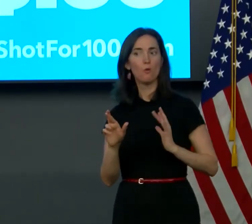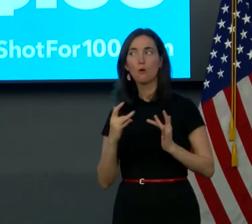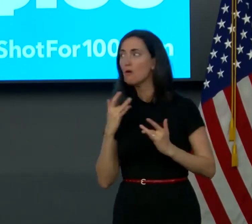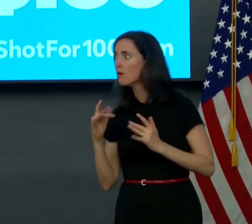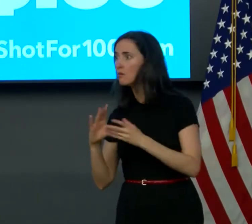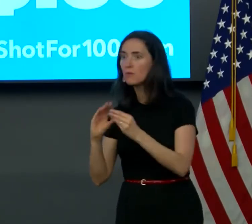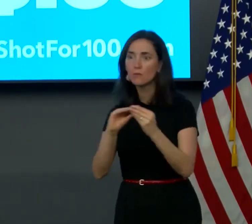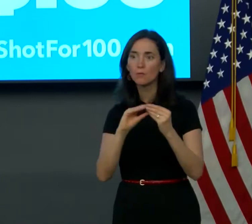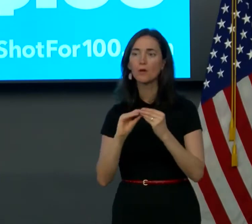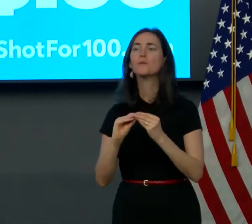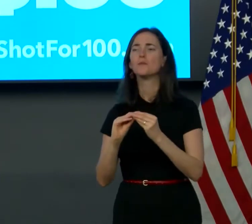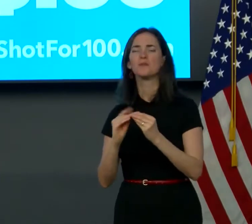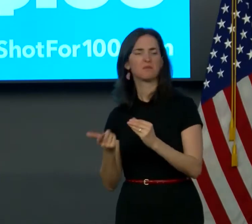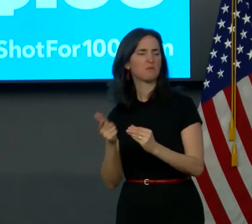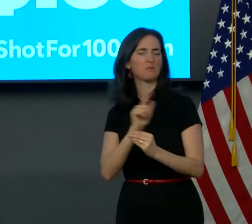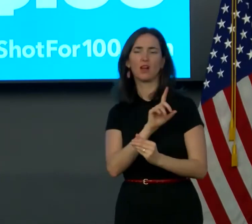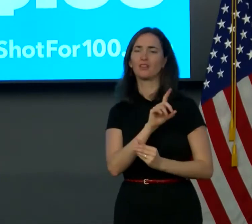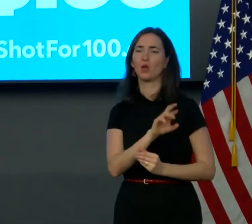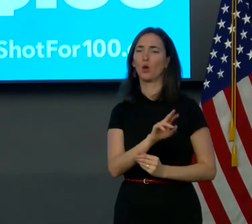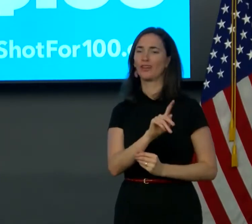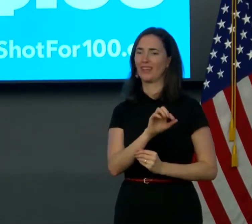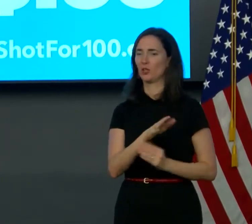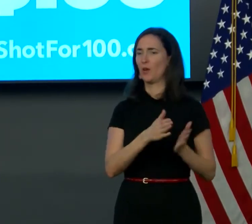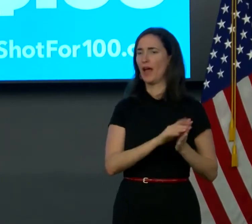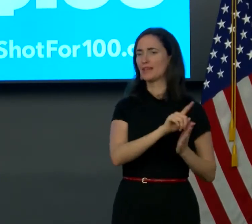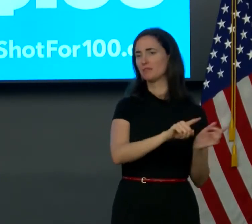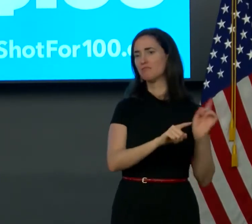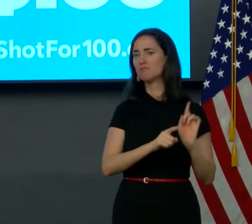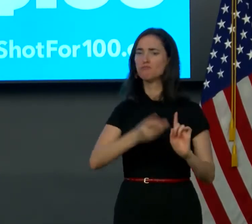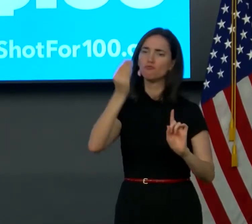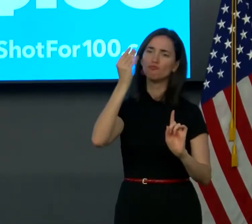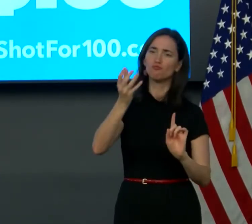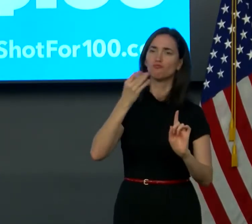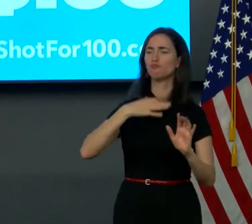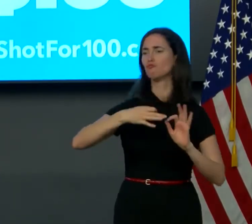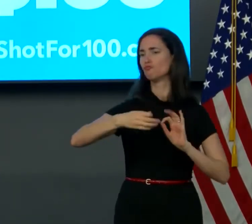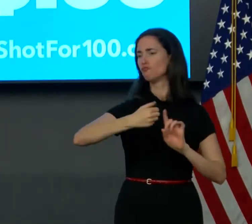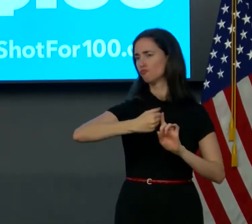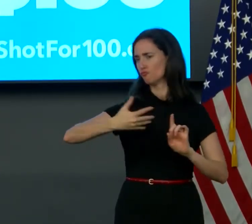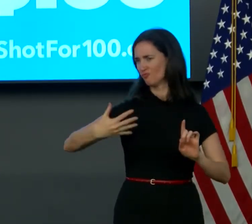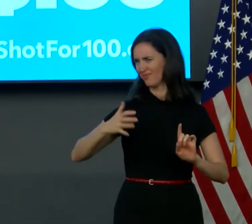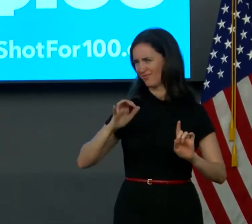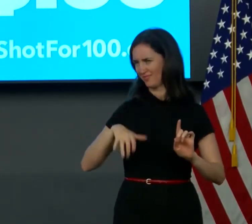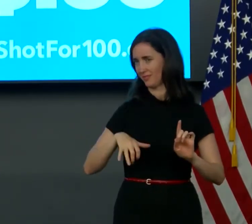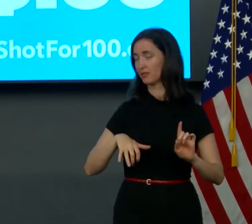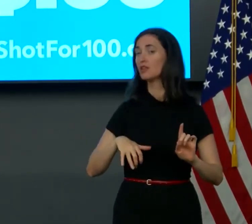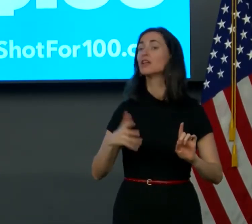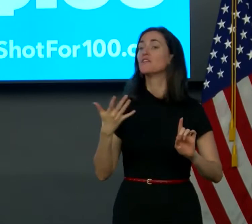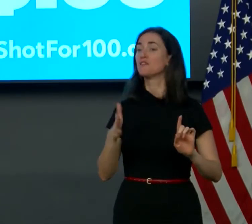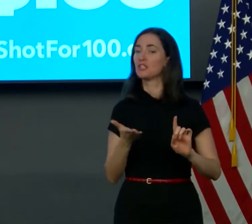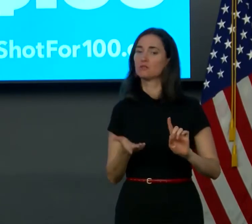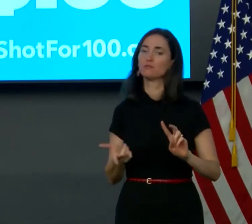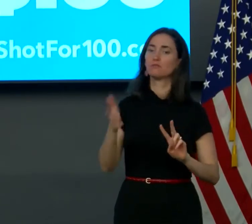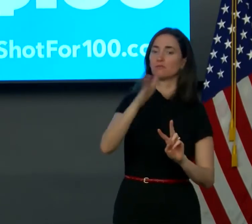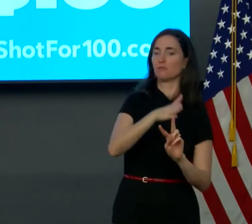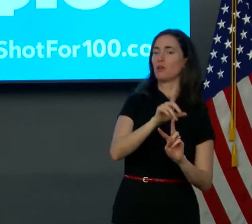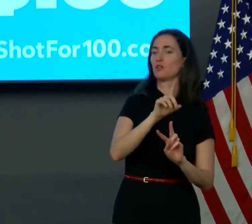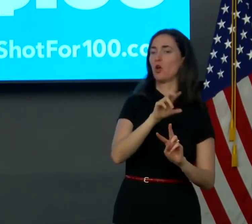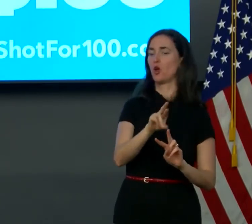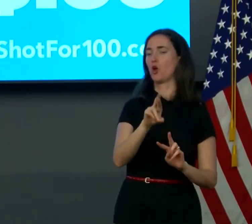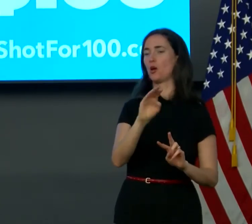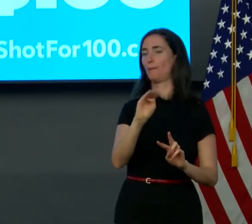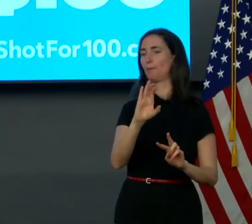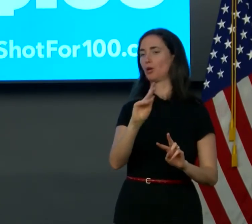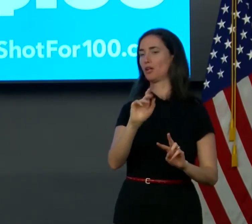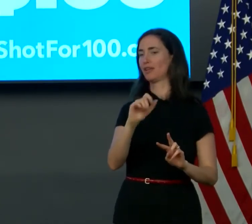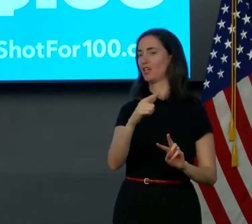relates to third doses and booster shots. He'll share some additional information with you, He'll then be followed by Dr. Mukherjee, and then